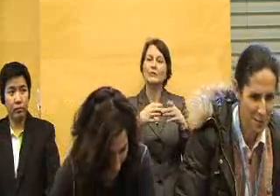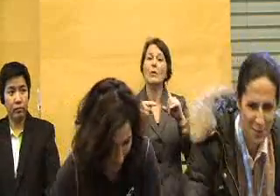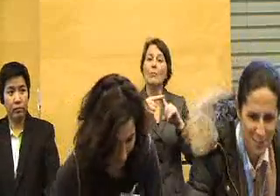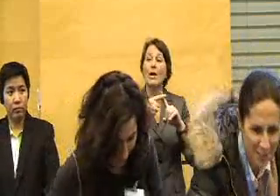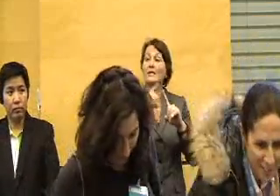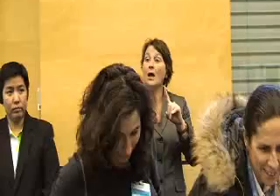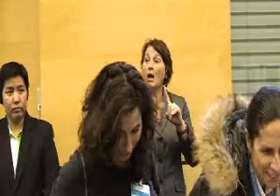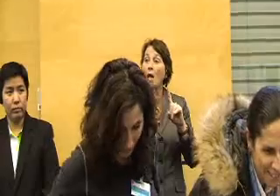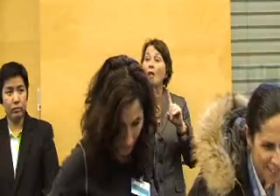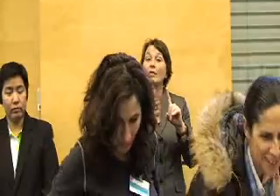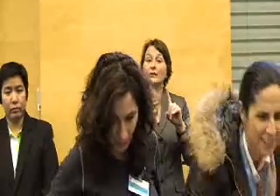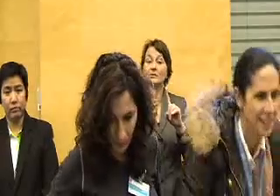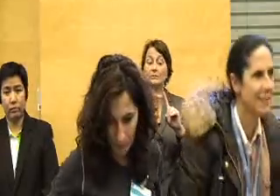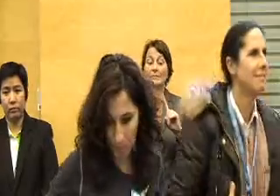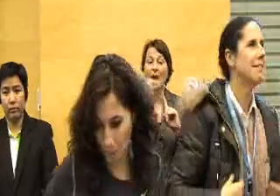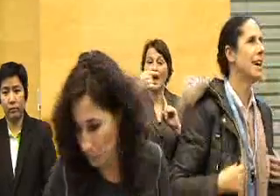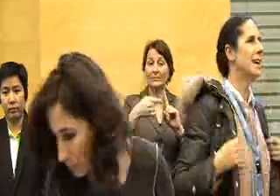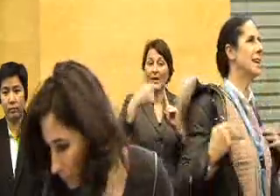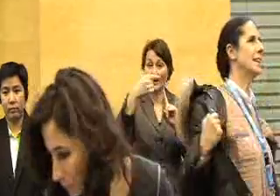us